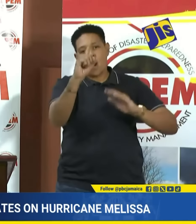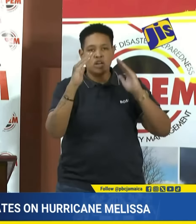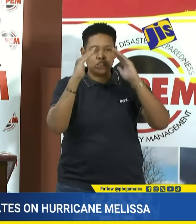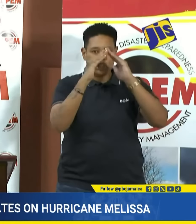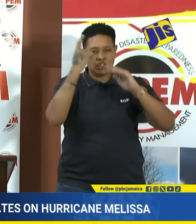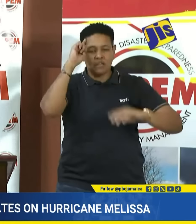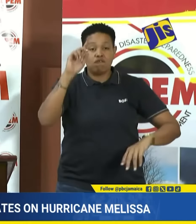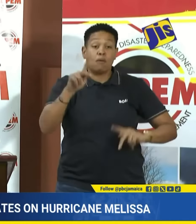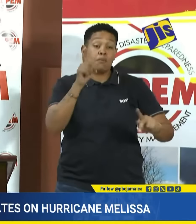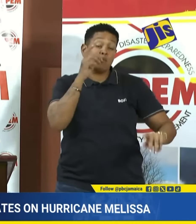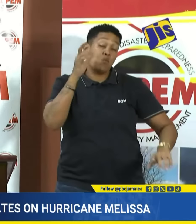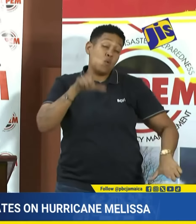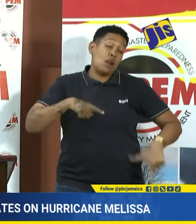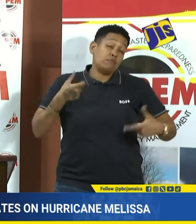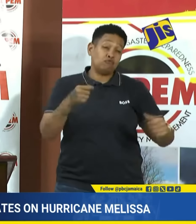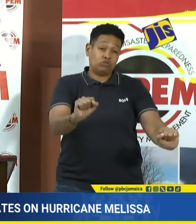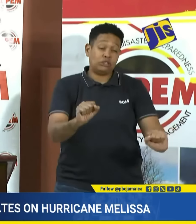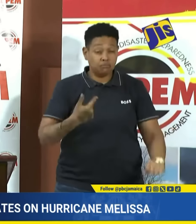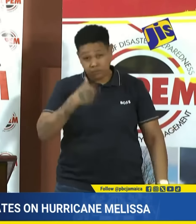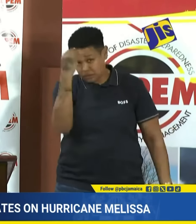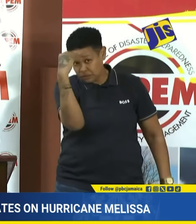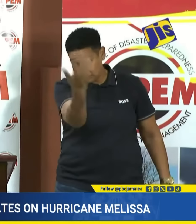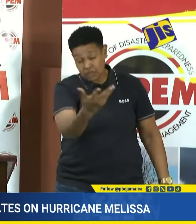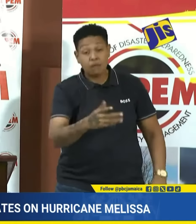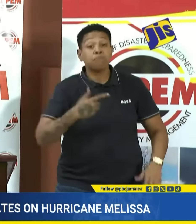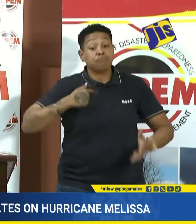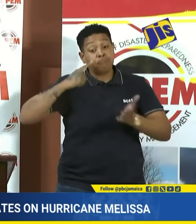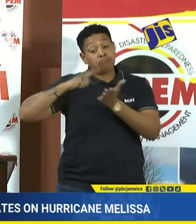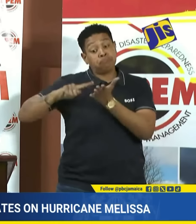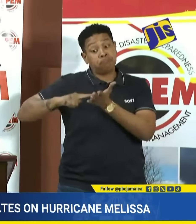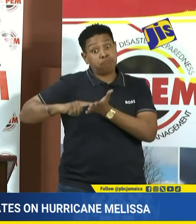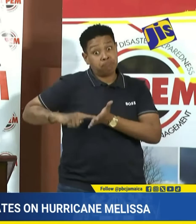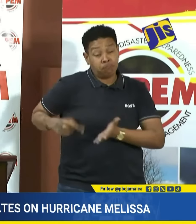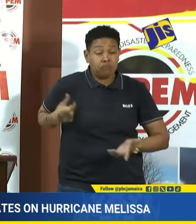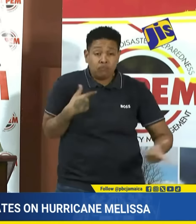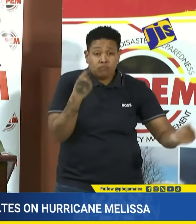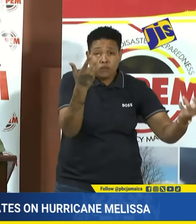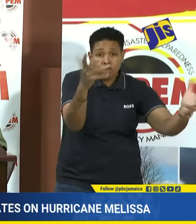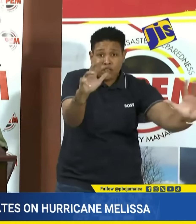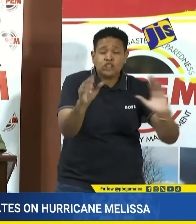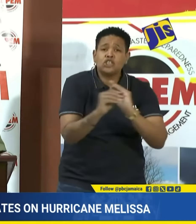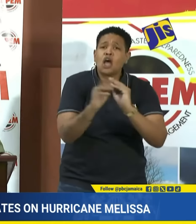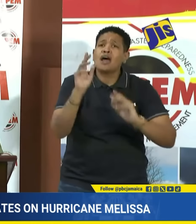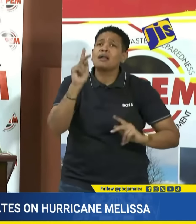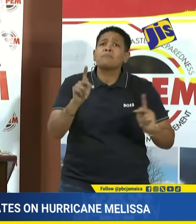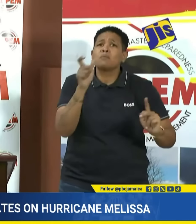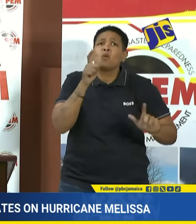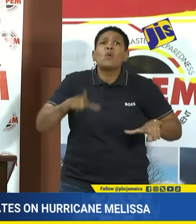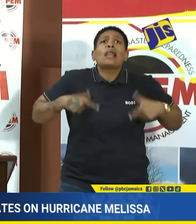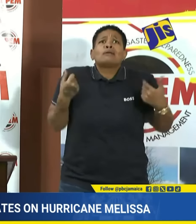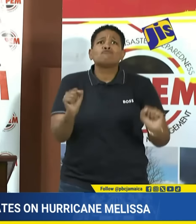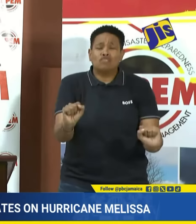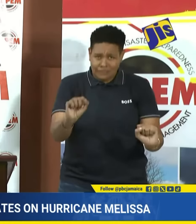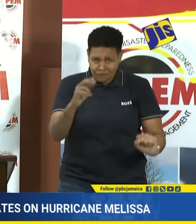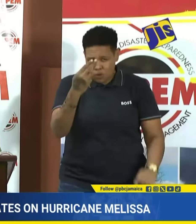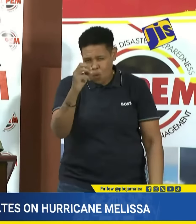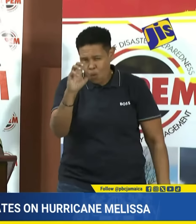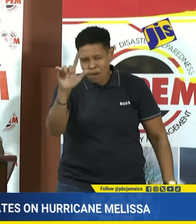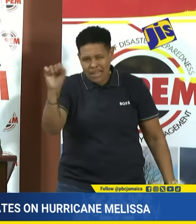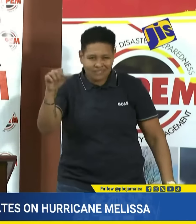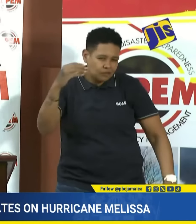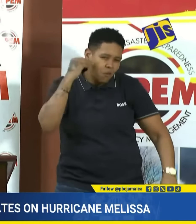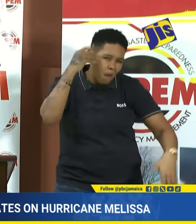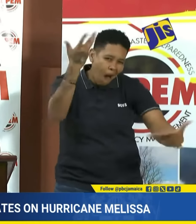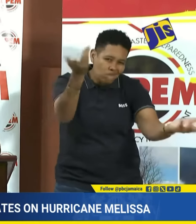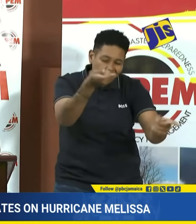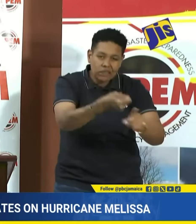the homeless. And let me say this, based on the survey that we were doing on the homeless population, we would